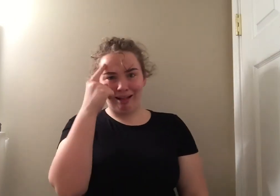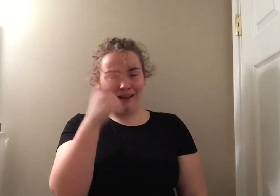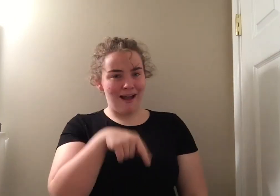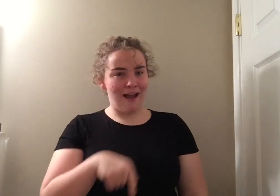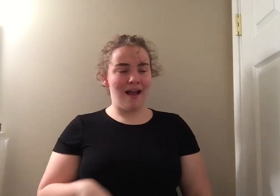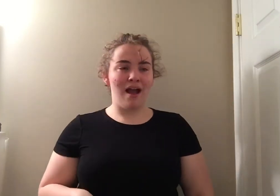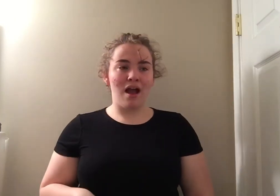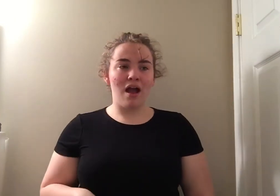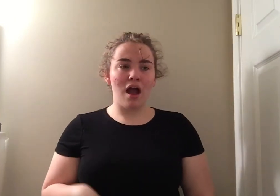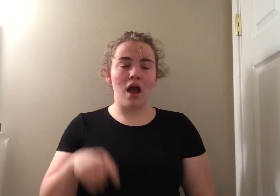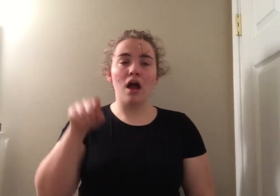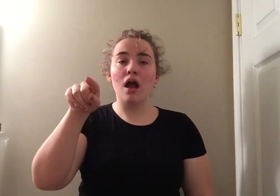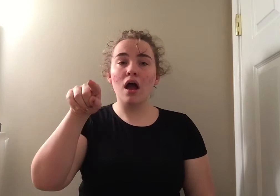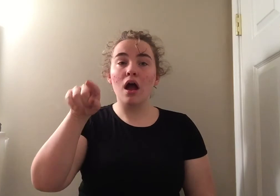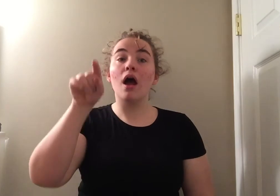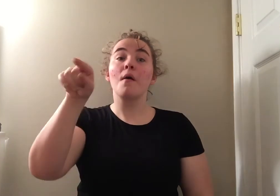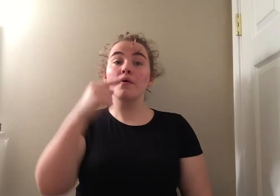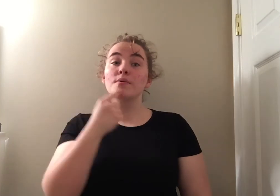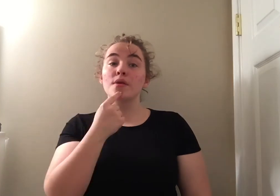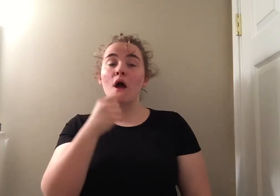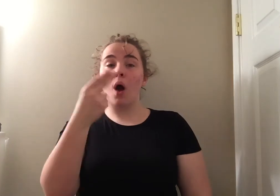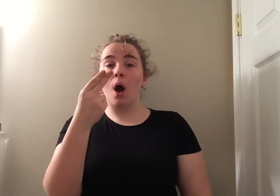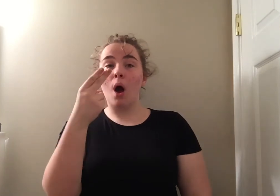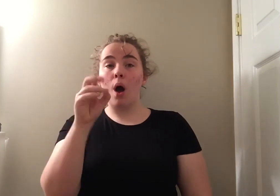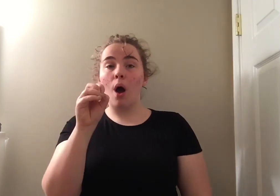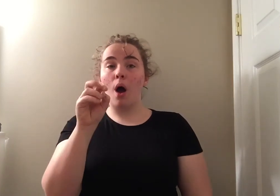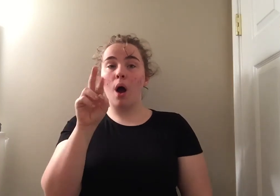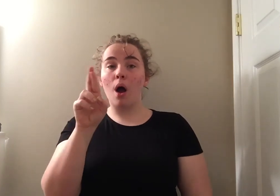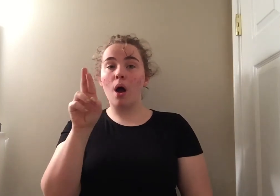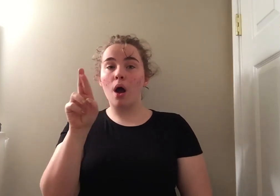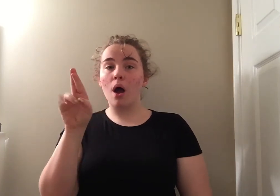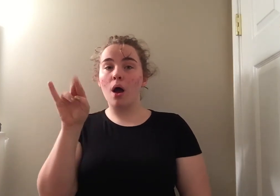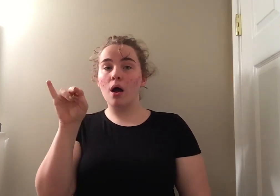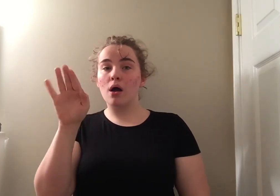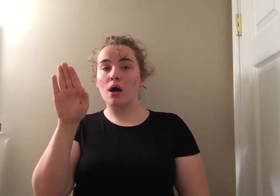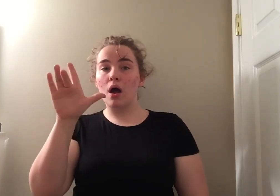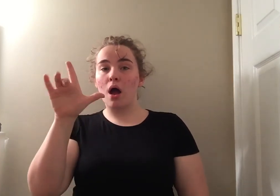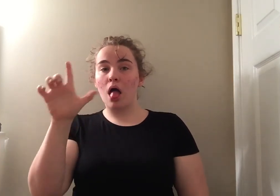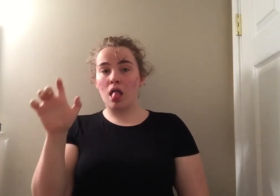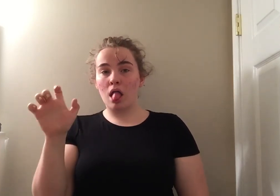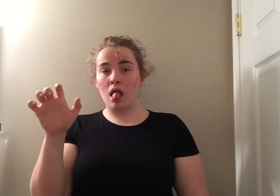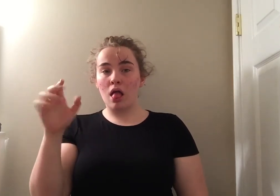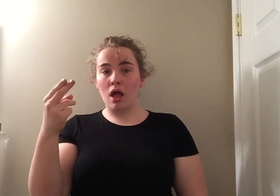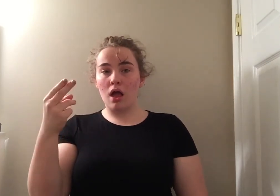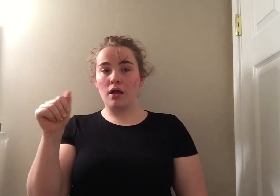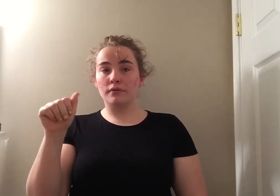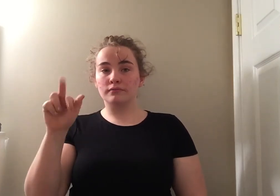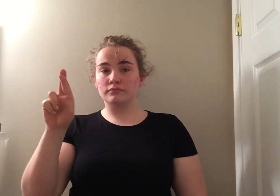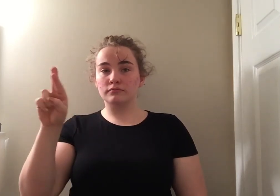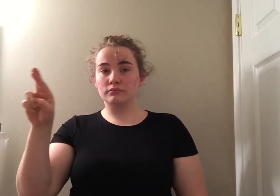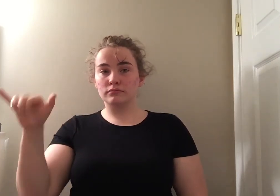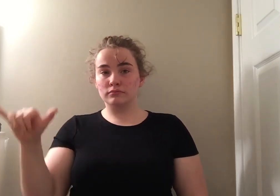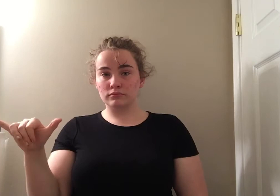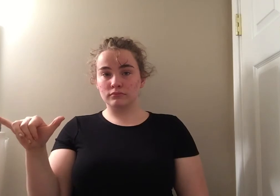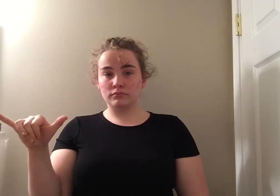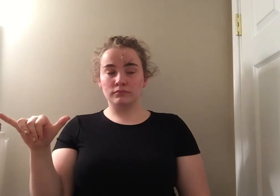Horrible Harry. What's the connection with Horrible Harry? He was being mean about the rocks from the